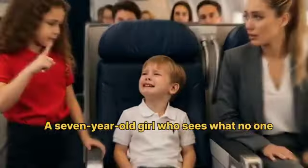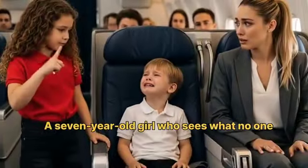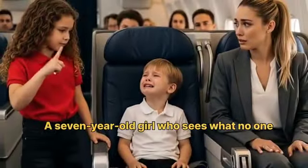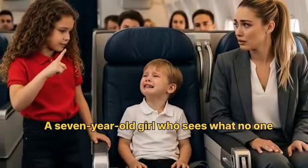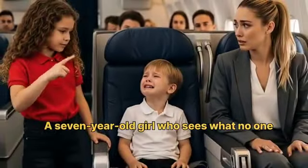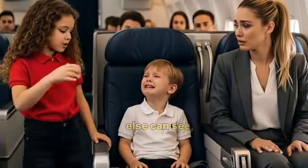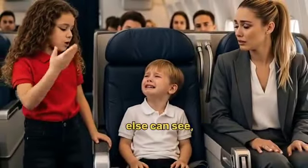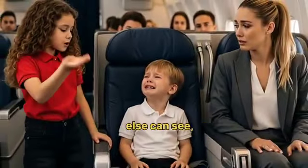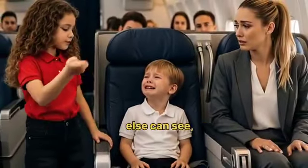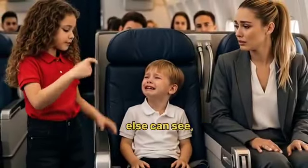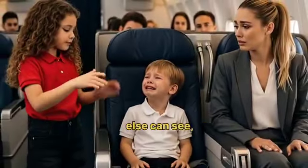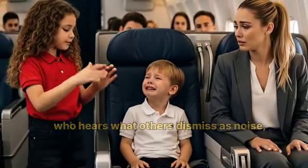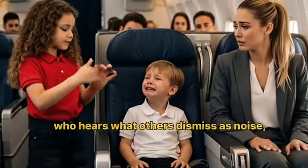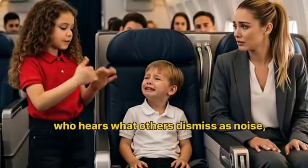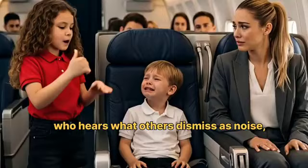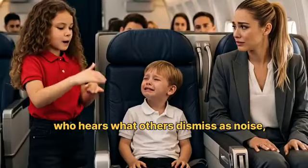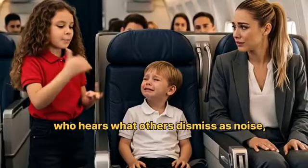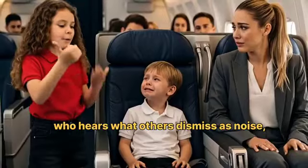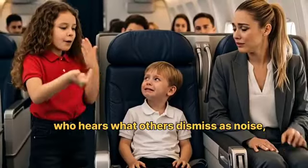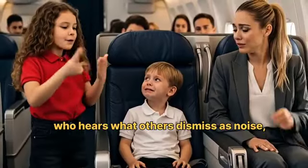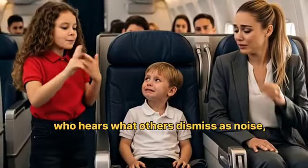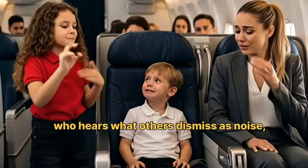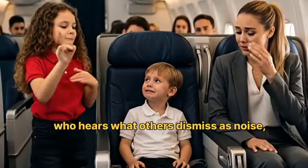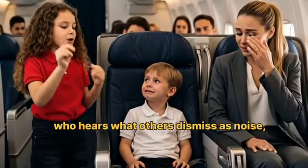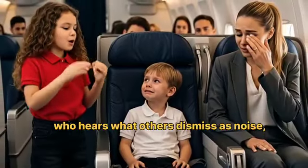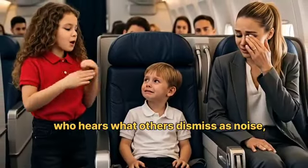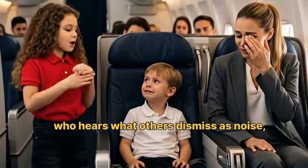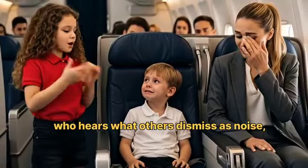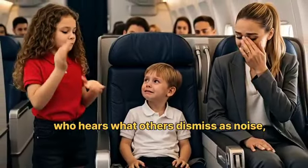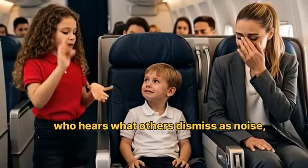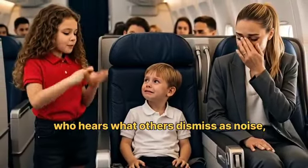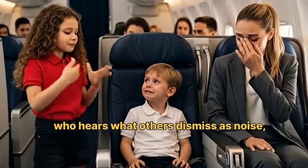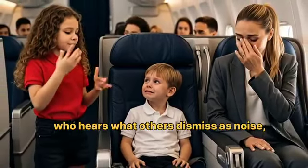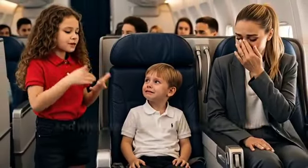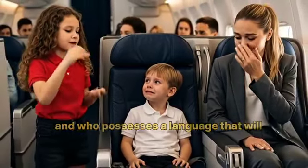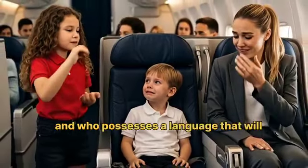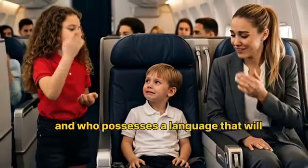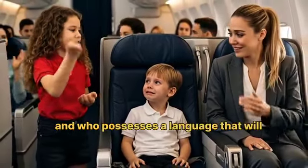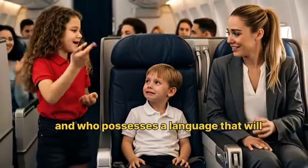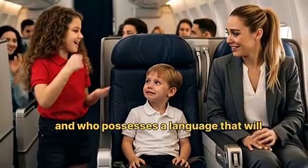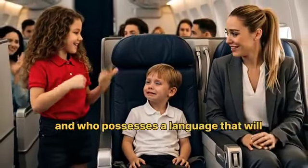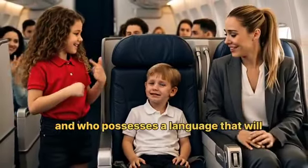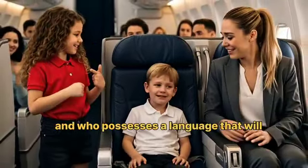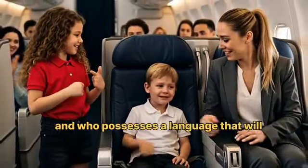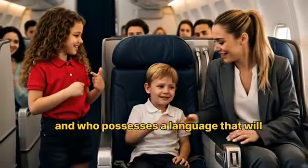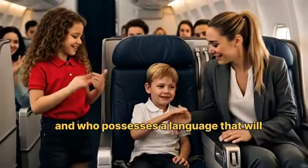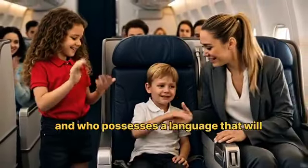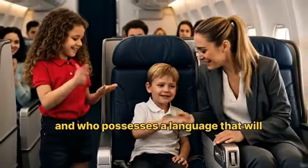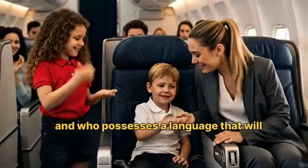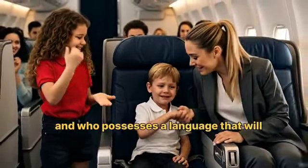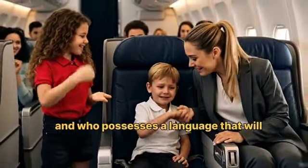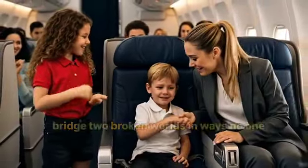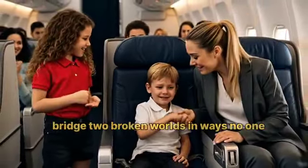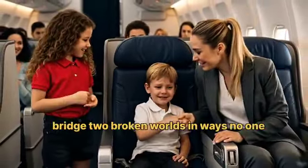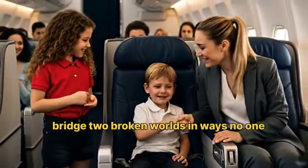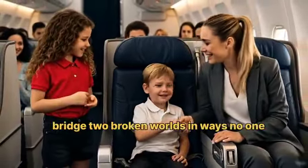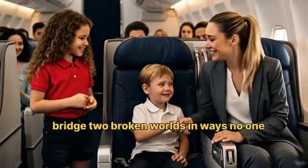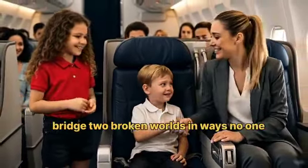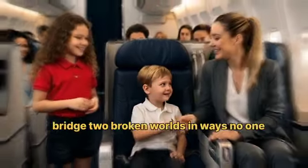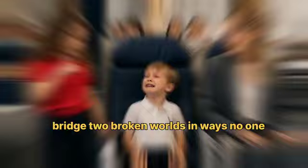what no one else can see, who hears what others dismiss as noise, and who possesses a language that will bridge two broken worlds